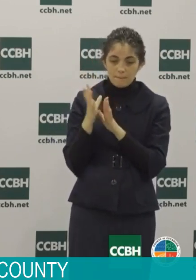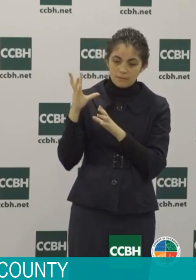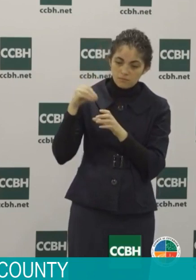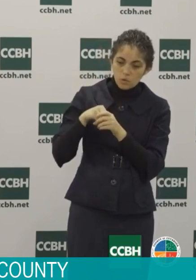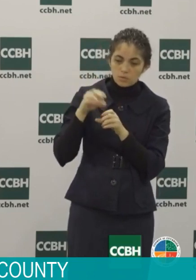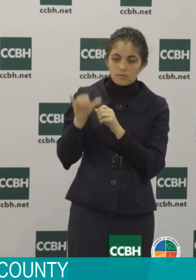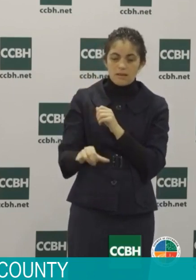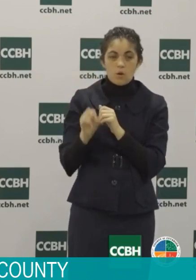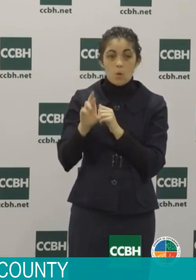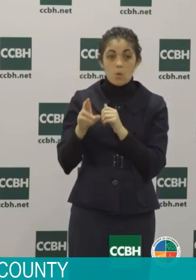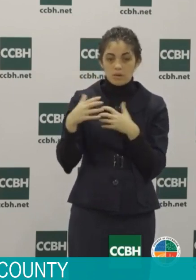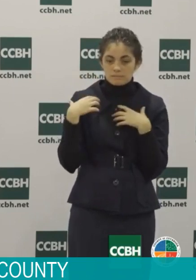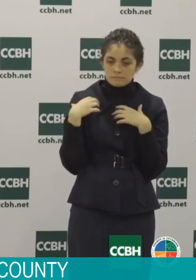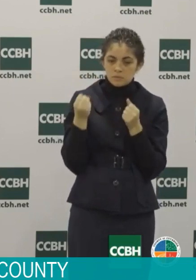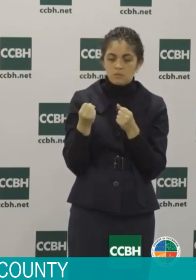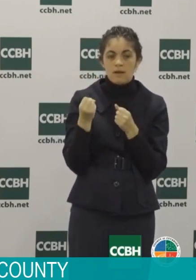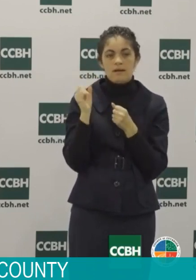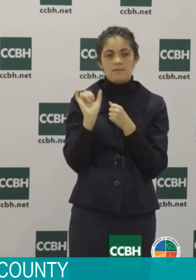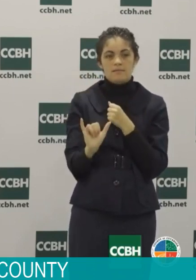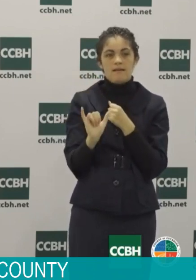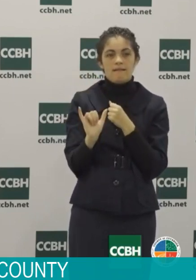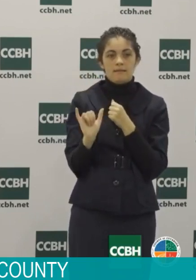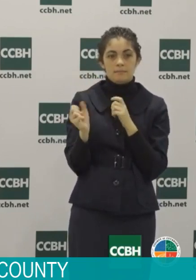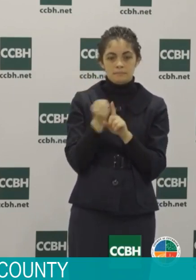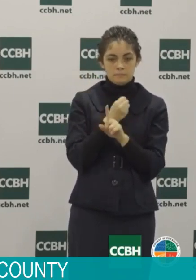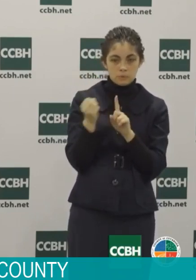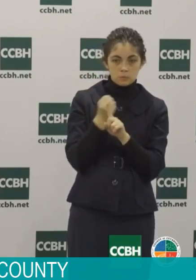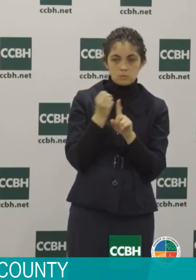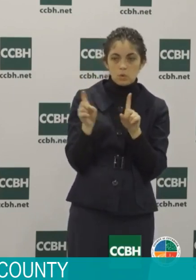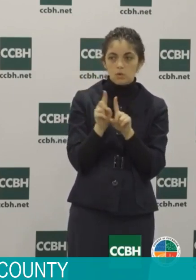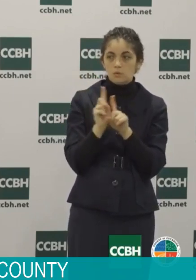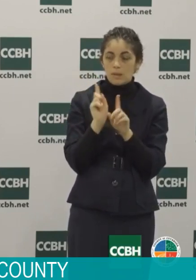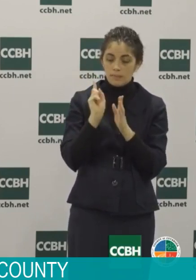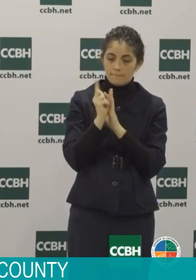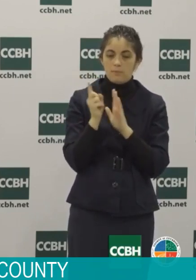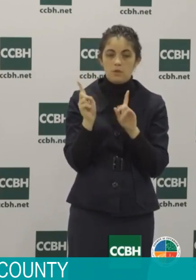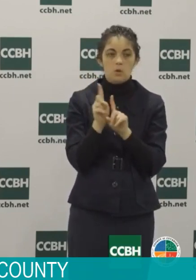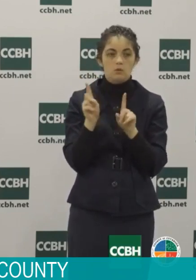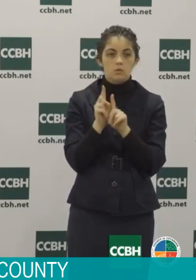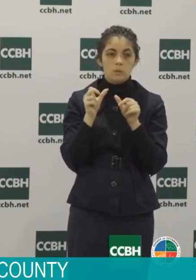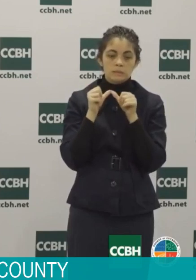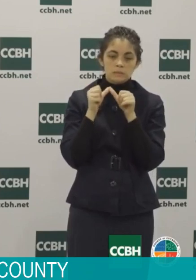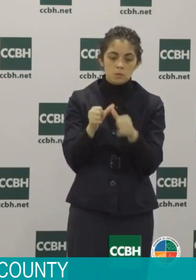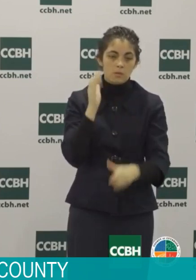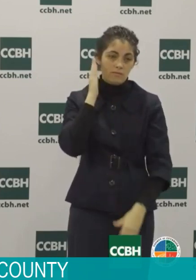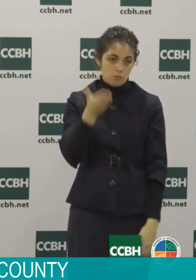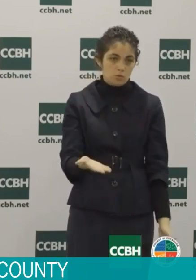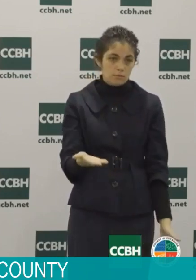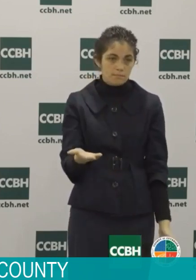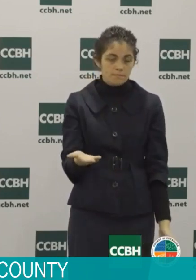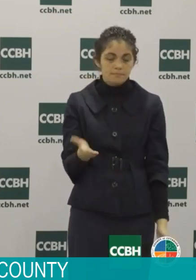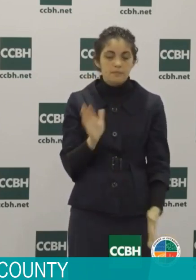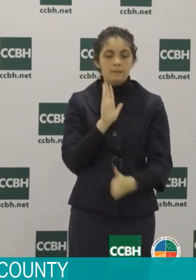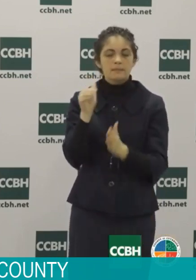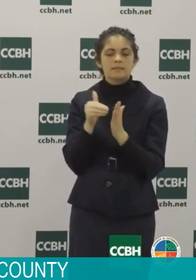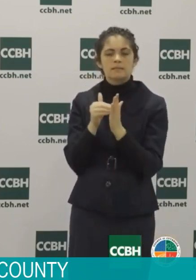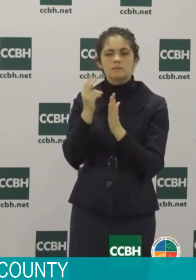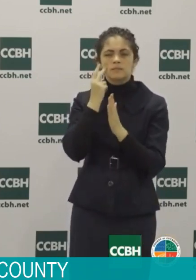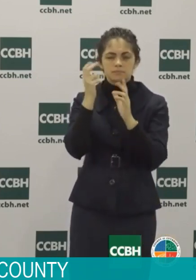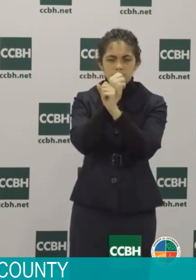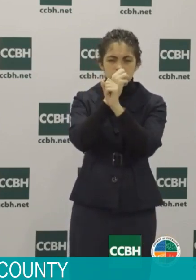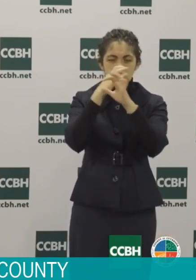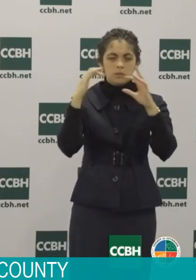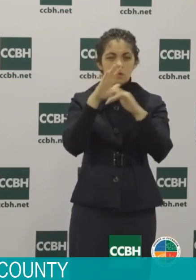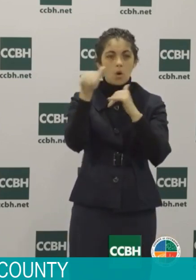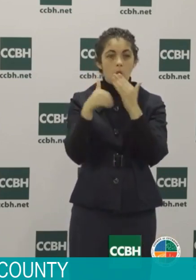who are survivors of domestic violence, and who need help in the moment and on into the future. The center envisions a community in